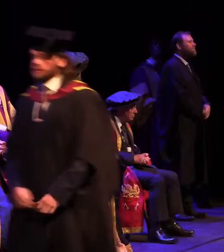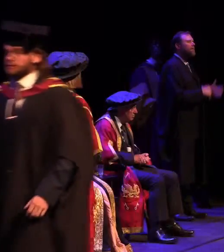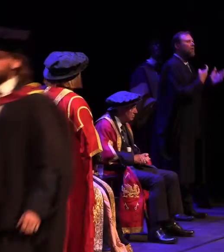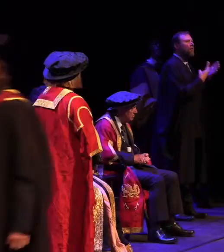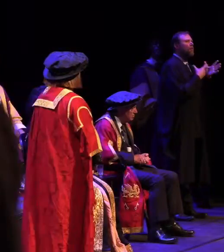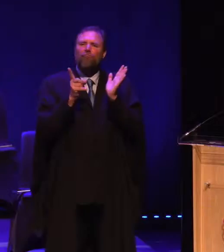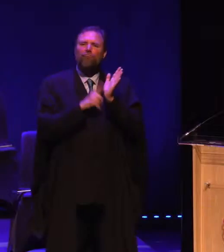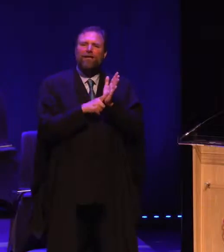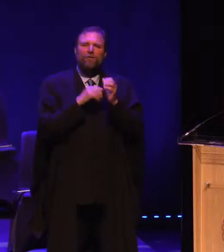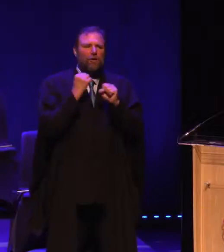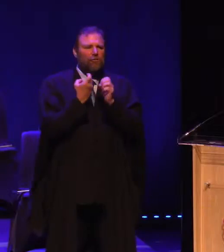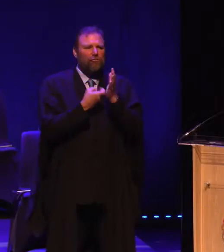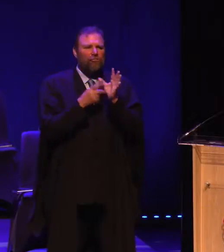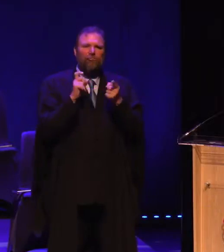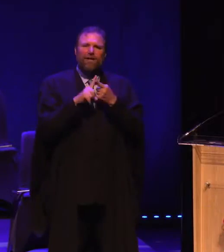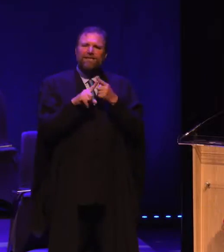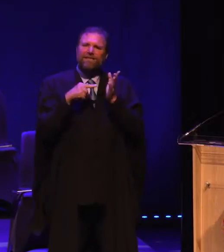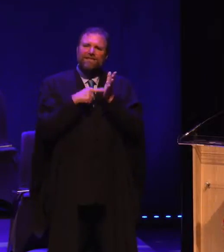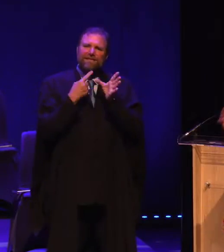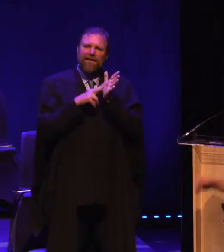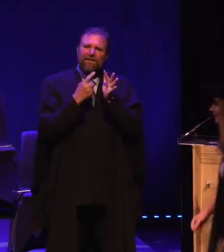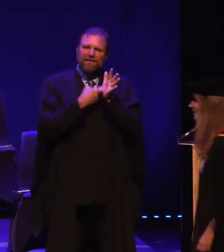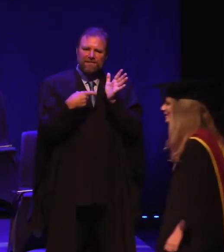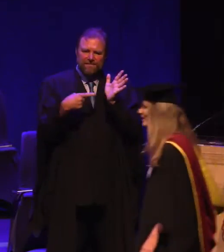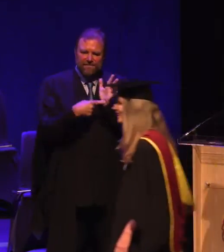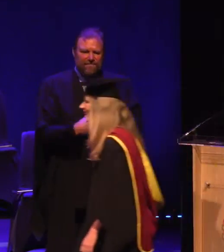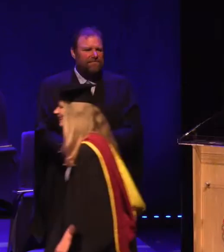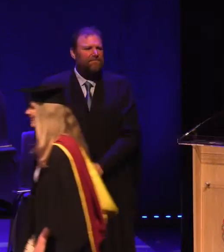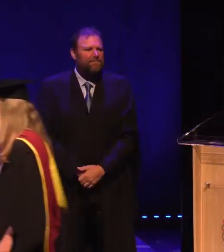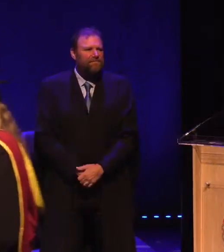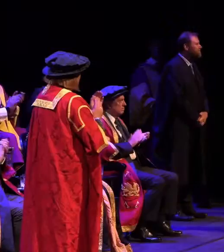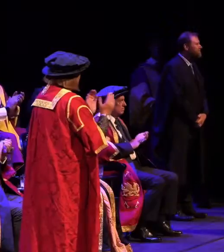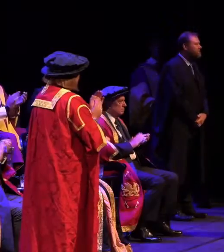Rachel Grace Taggart.